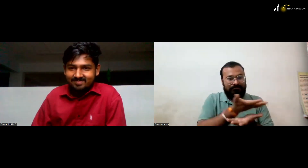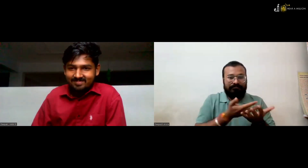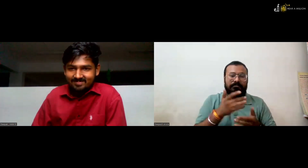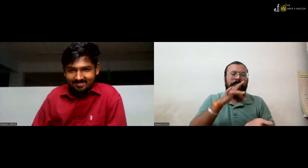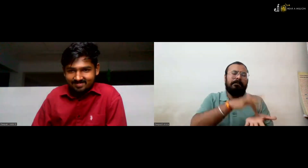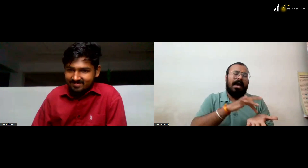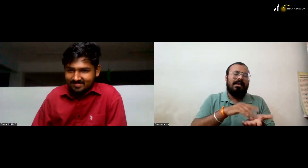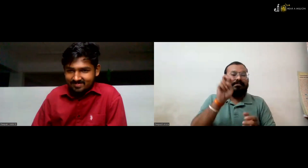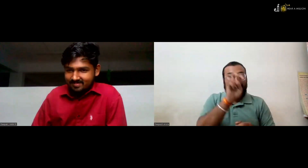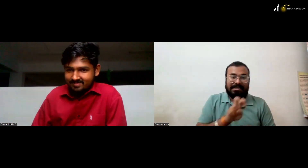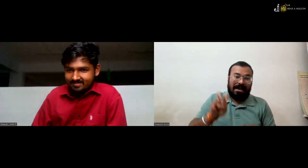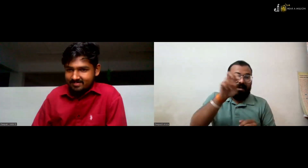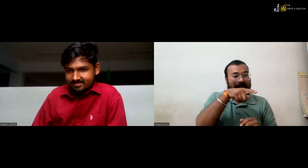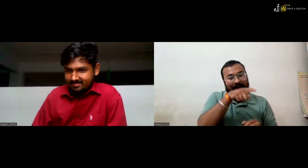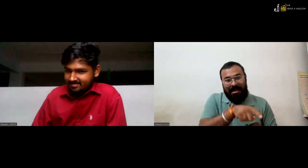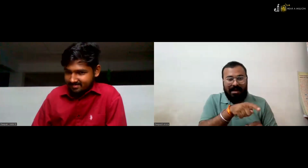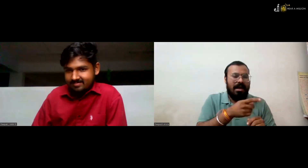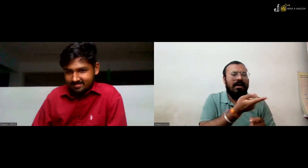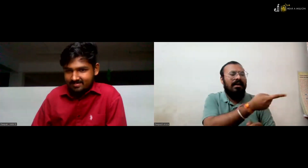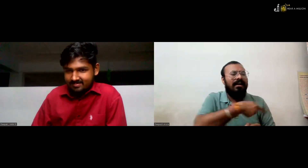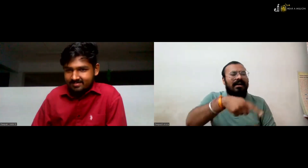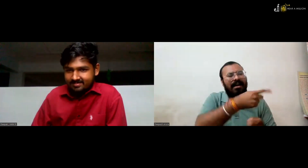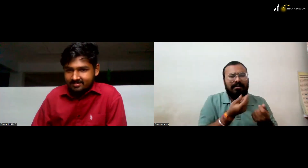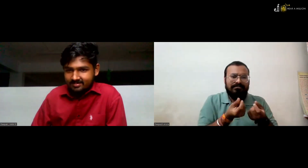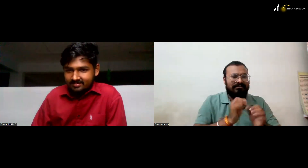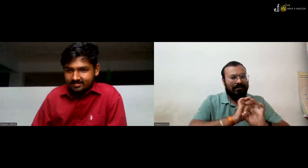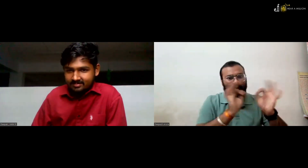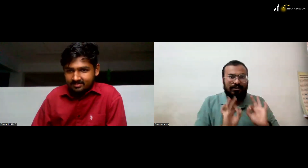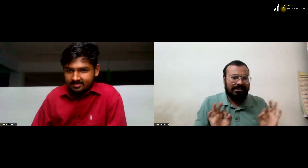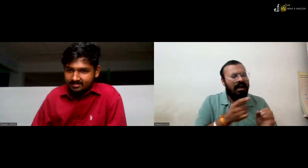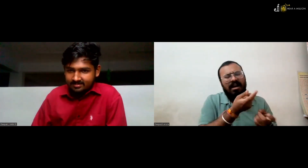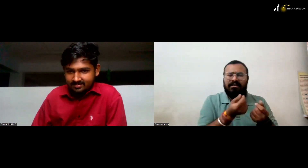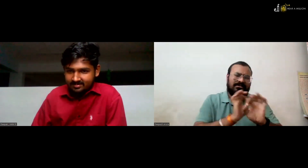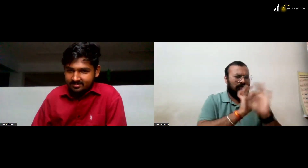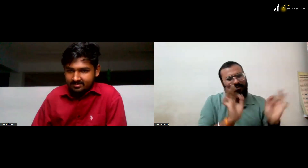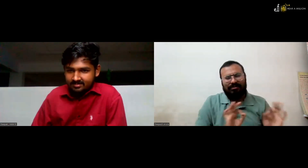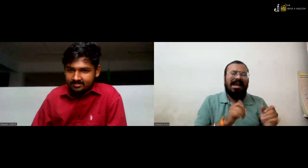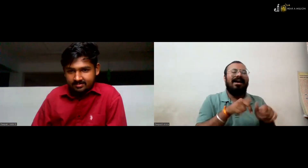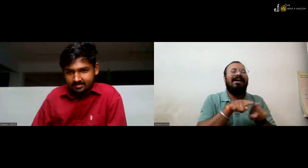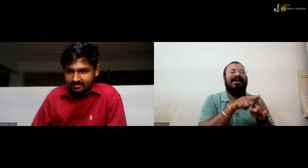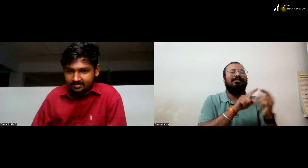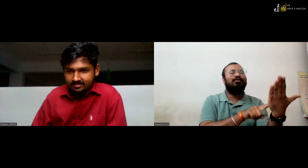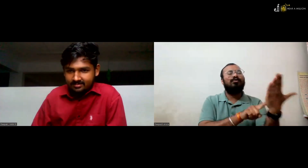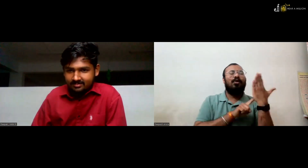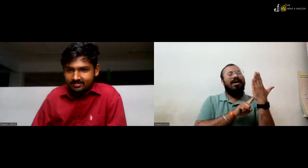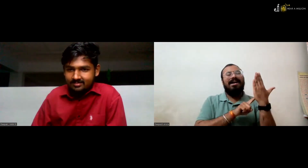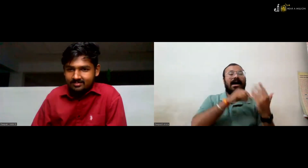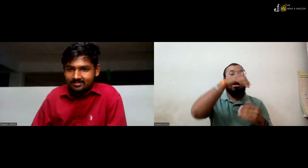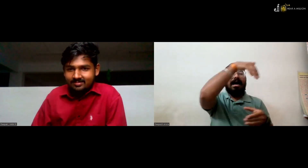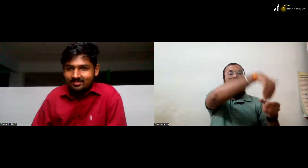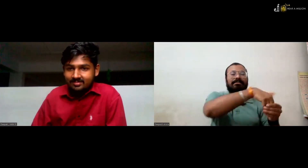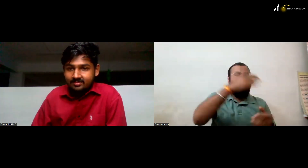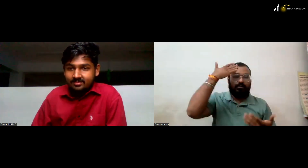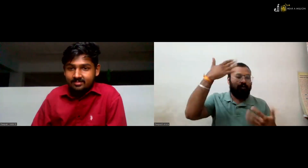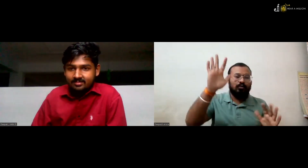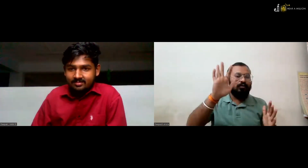In the first story, we had like when we were traveling, with a group of people, we had a good amount of money with us.